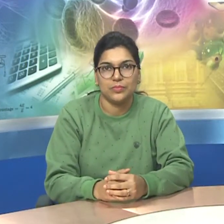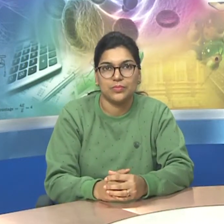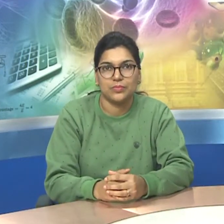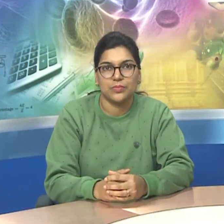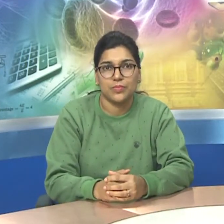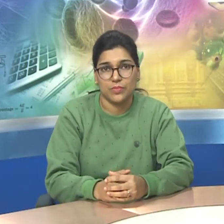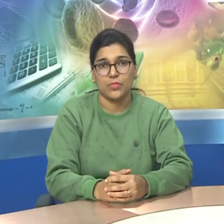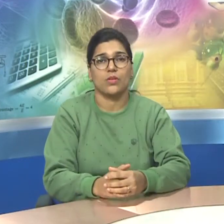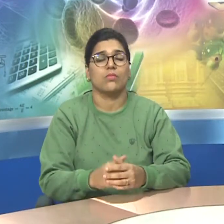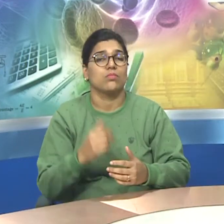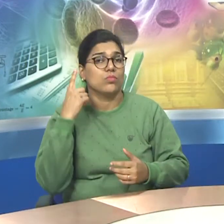time.